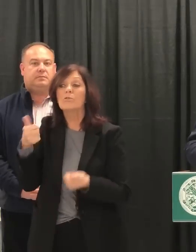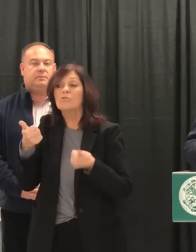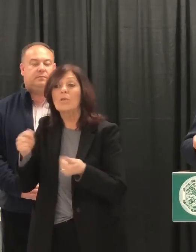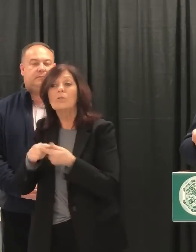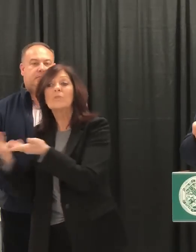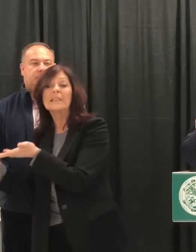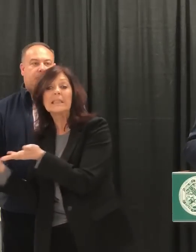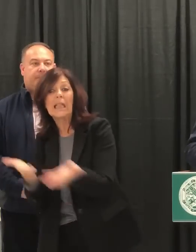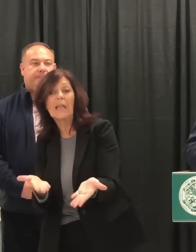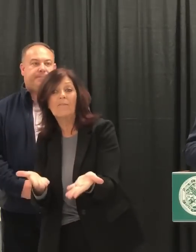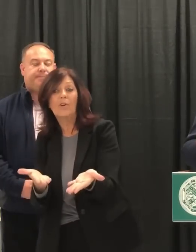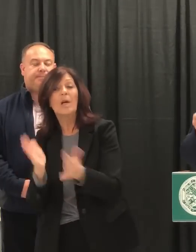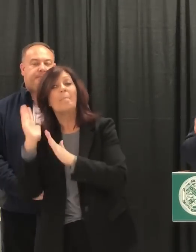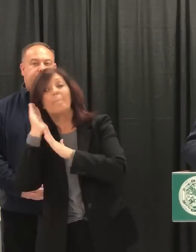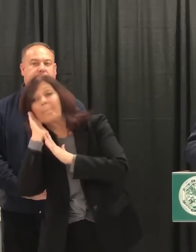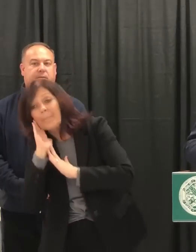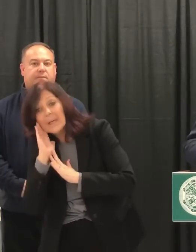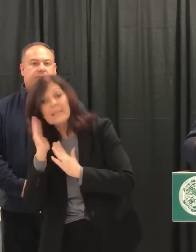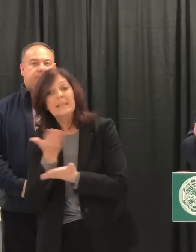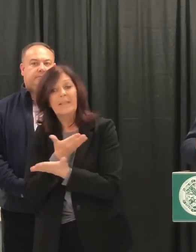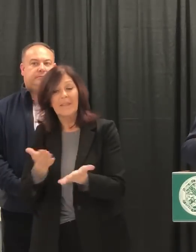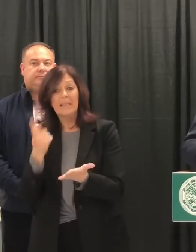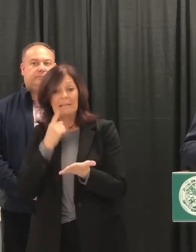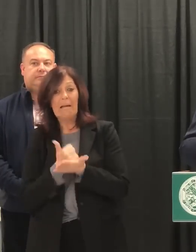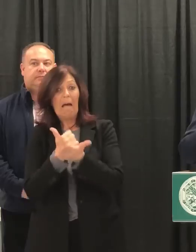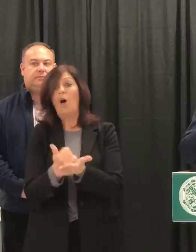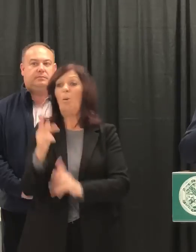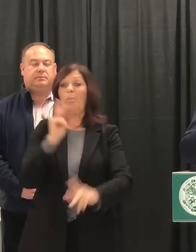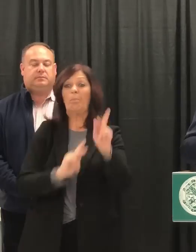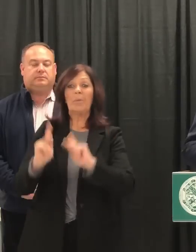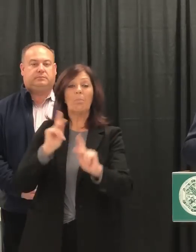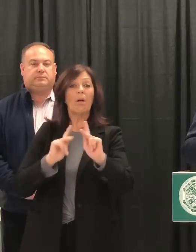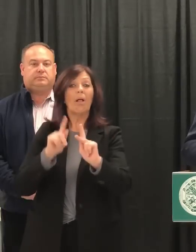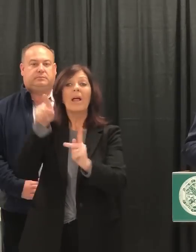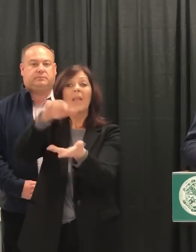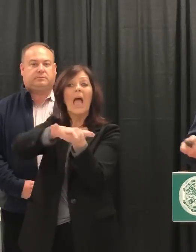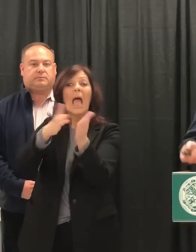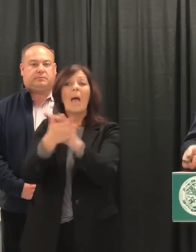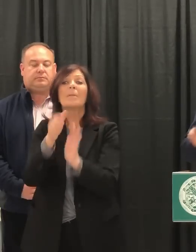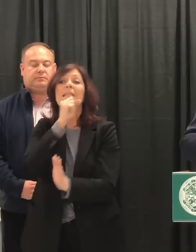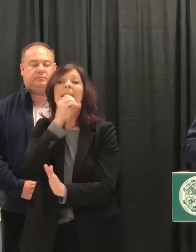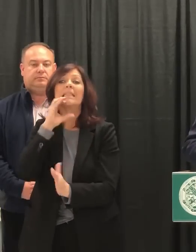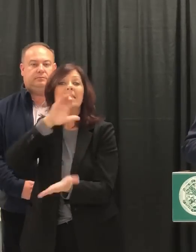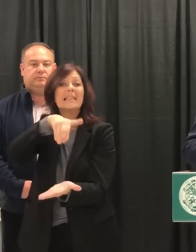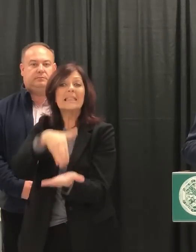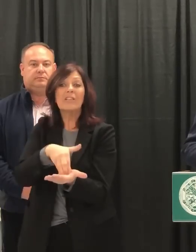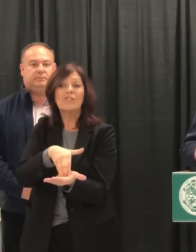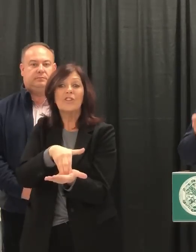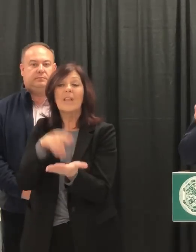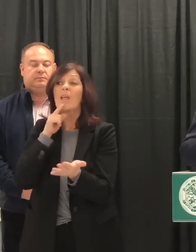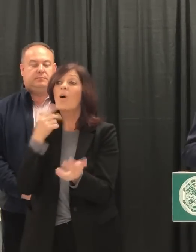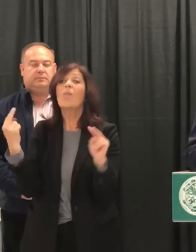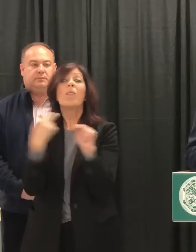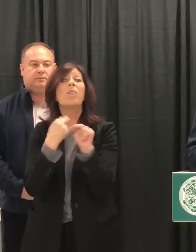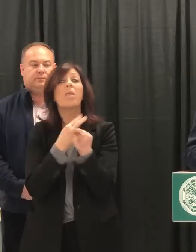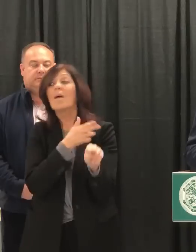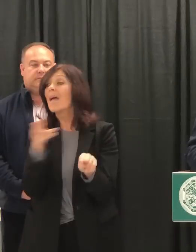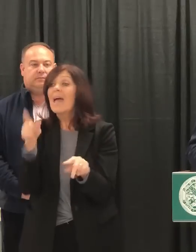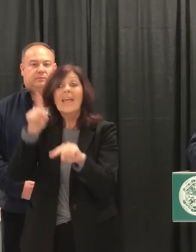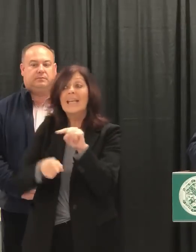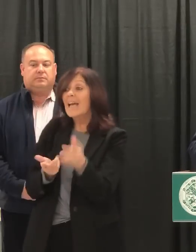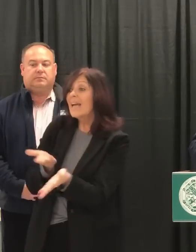deliver cots and other equipment to help people who are at the Hamburg Senior Center who were taken off the thruway, and they can't get